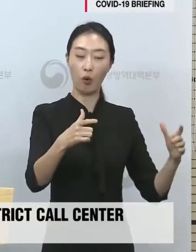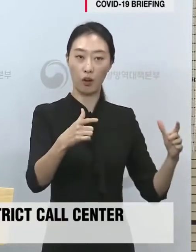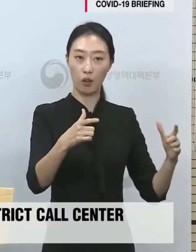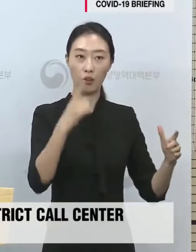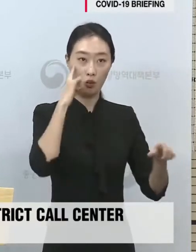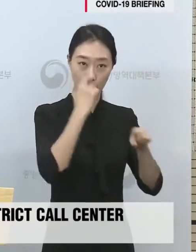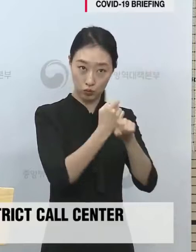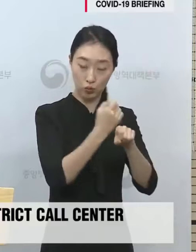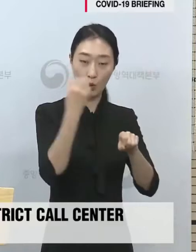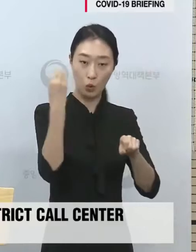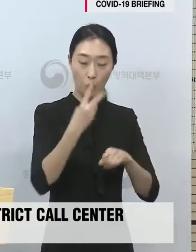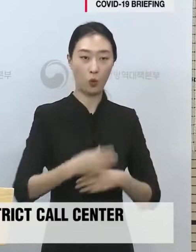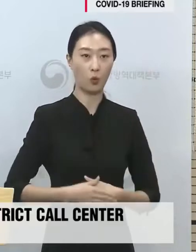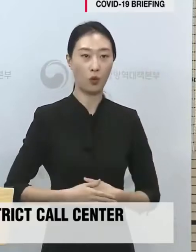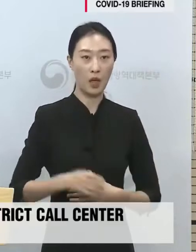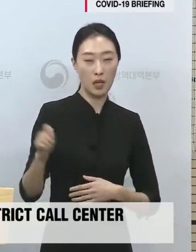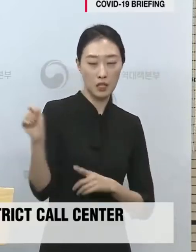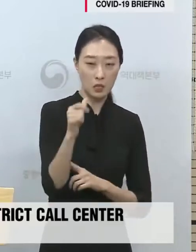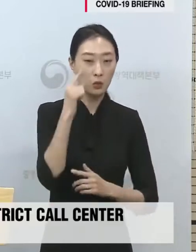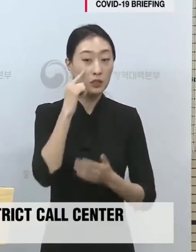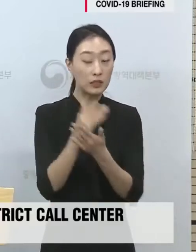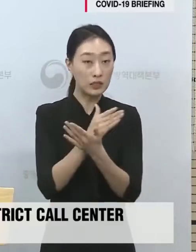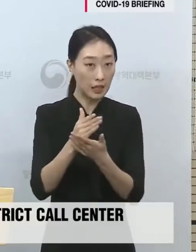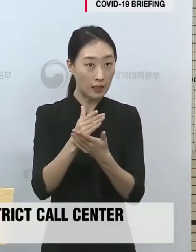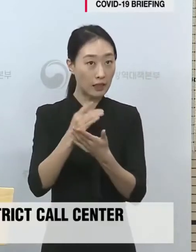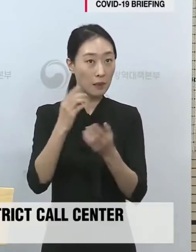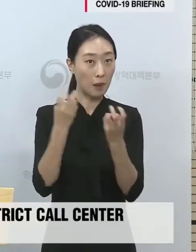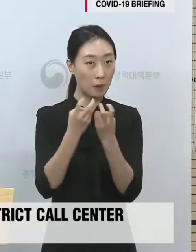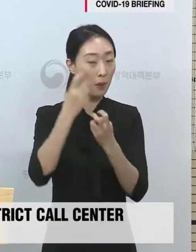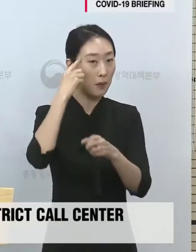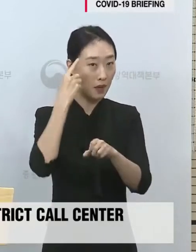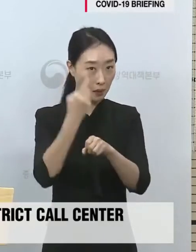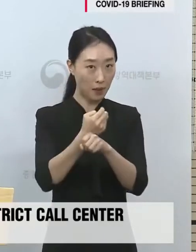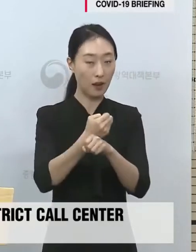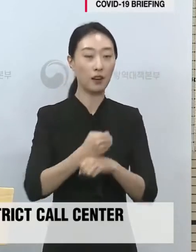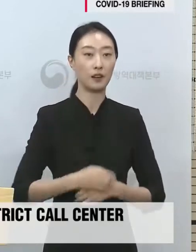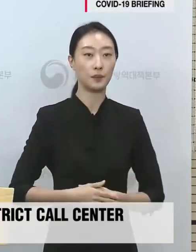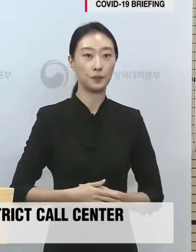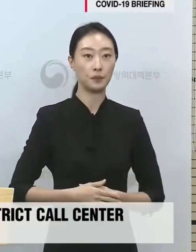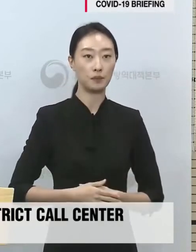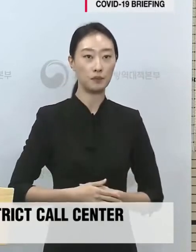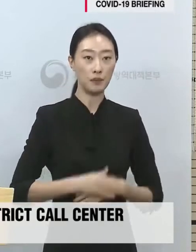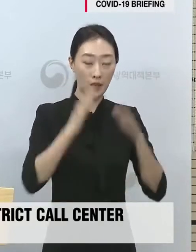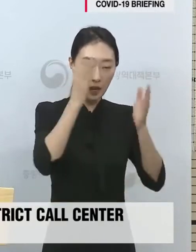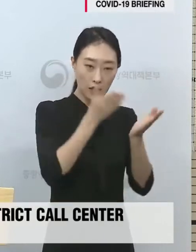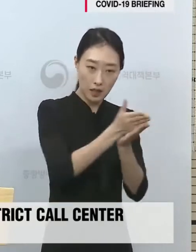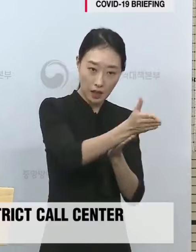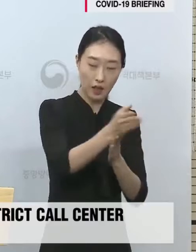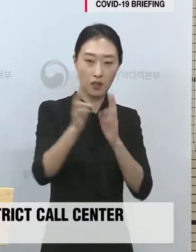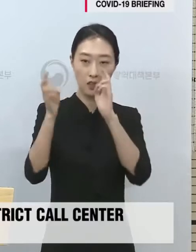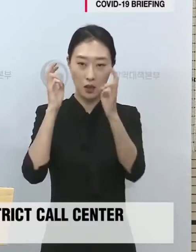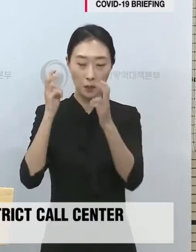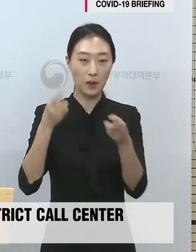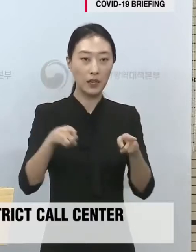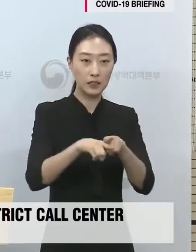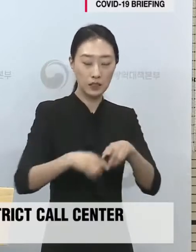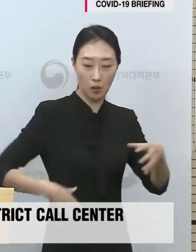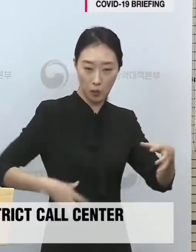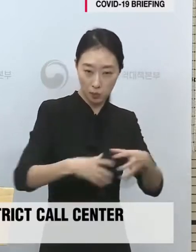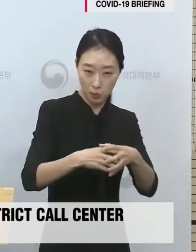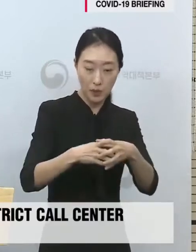could have the possibility of being used as the cure for the COVID-19. And